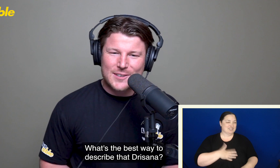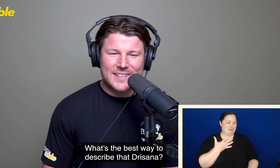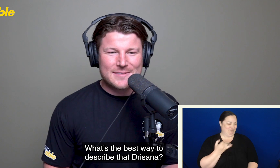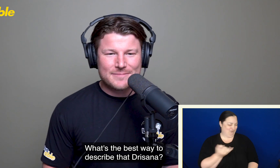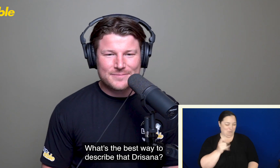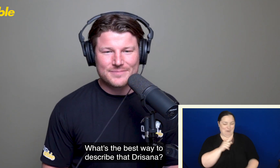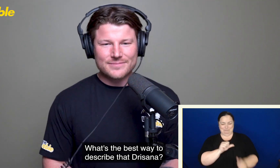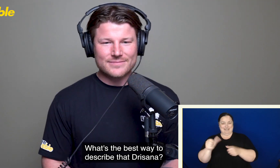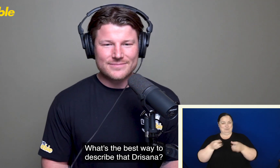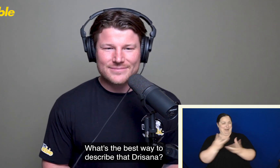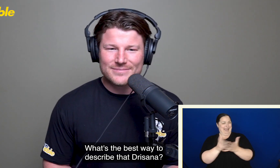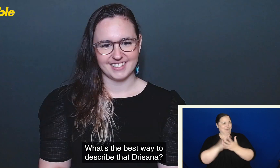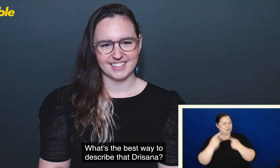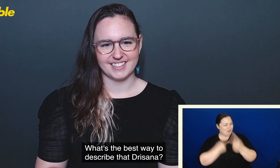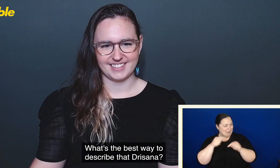Drisana? Sorry.